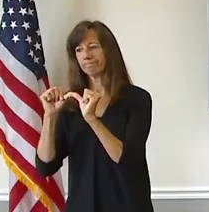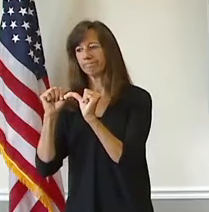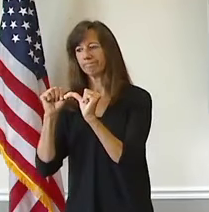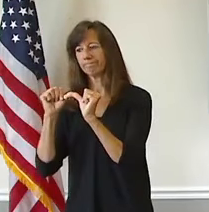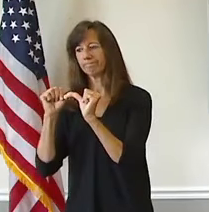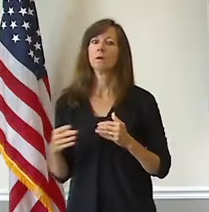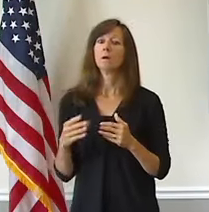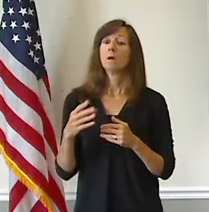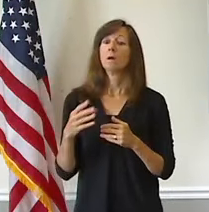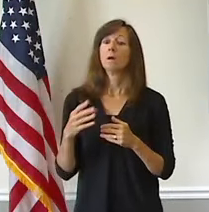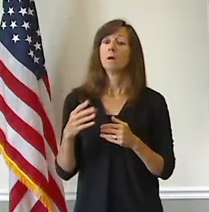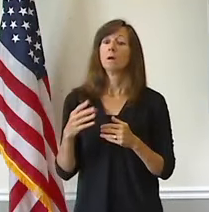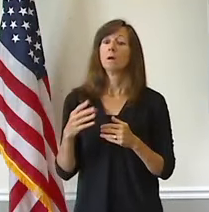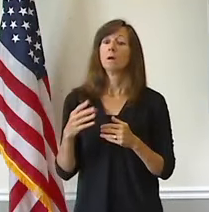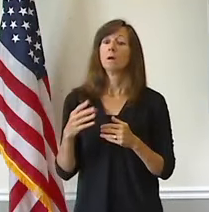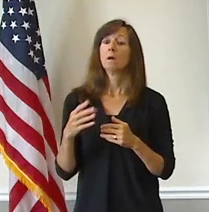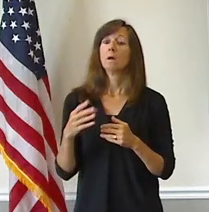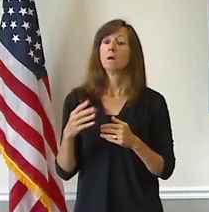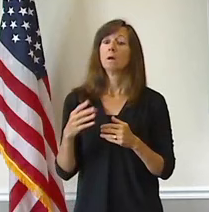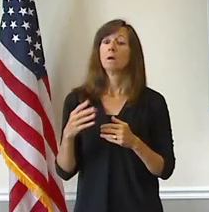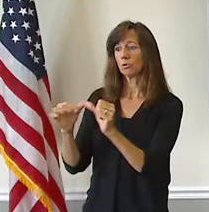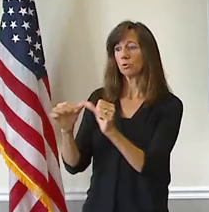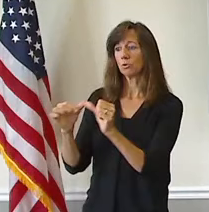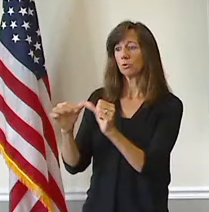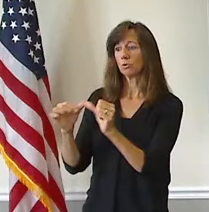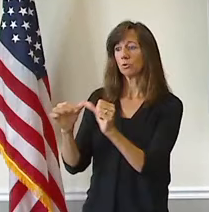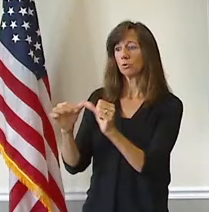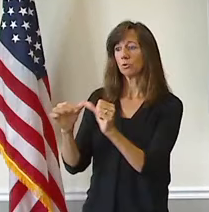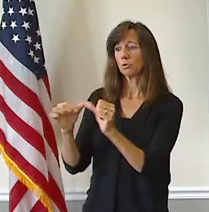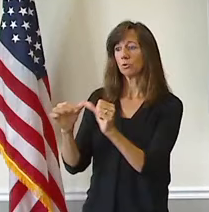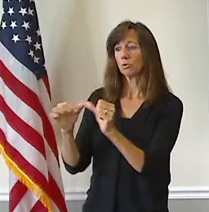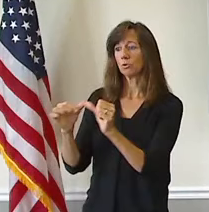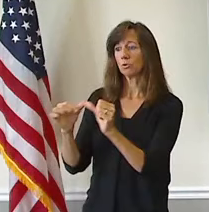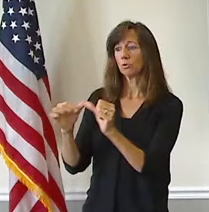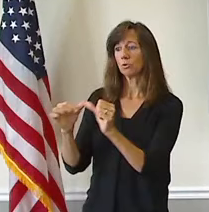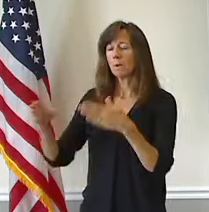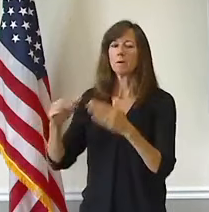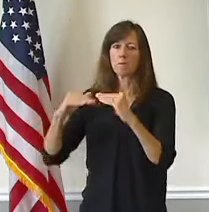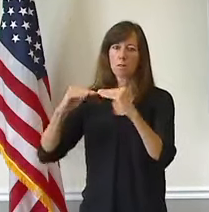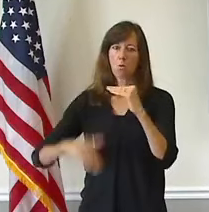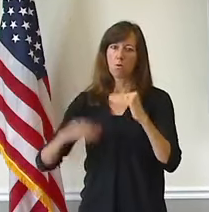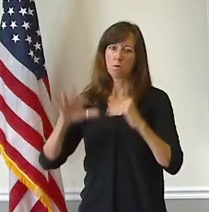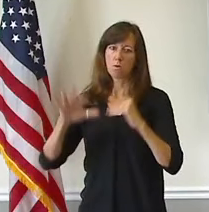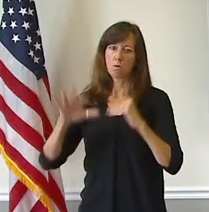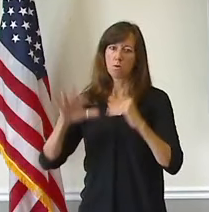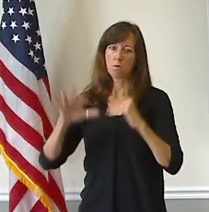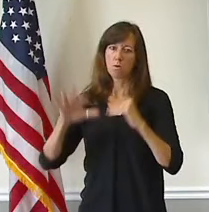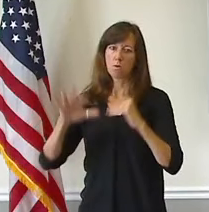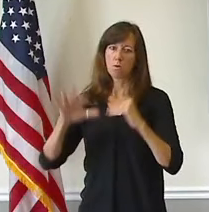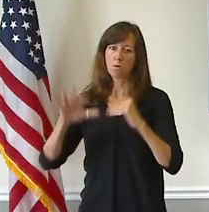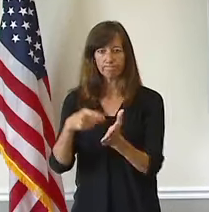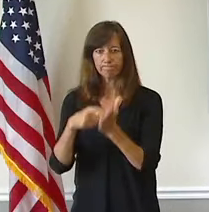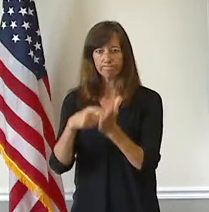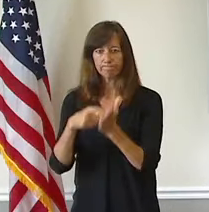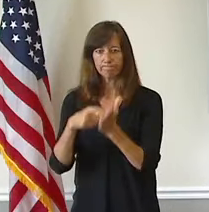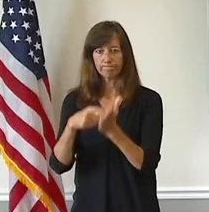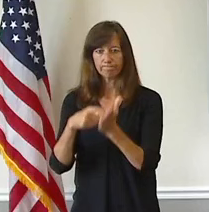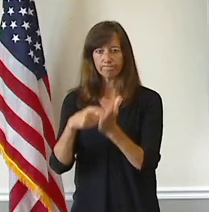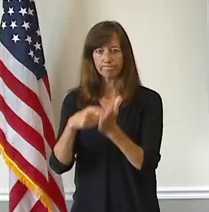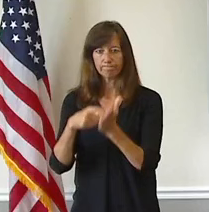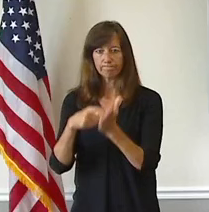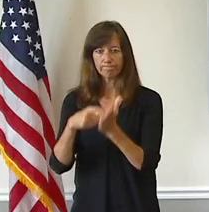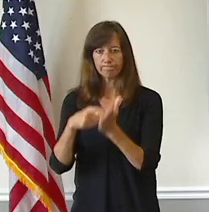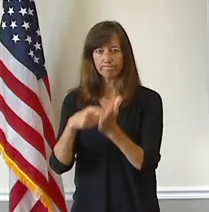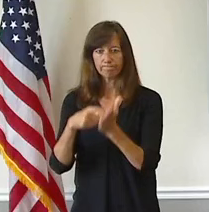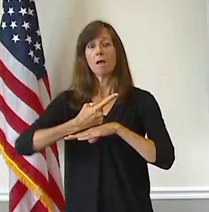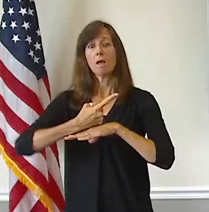positivity to remain open. Now, we're joined this afternoon by one of Dutchess County's behavioral and